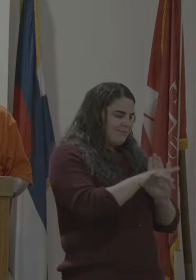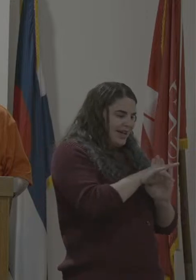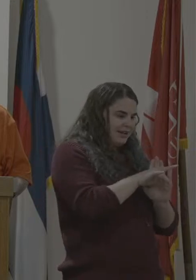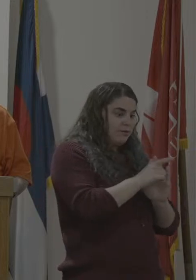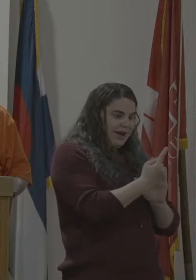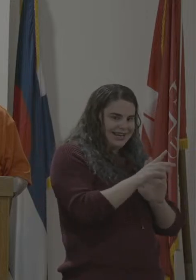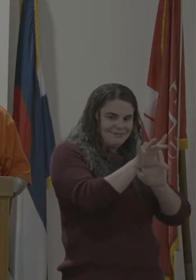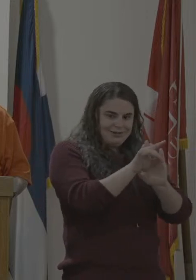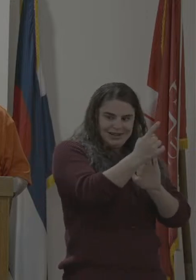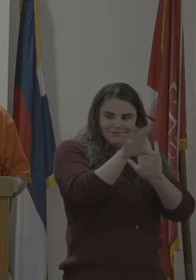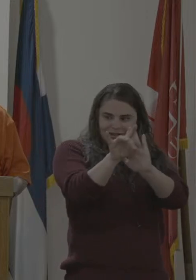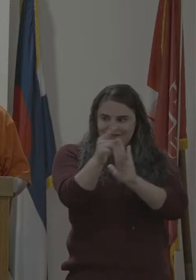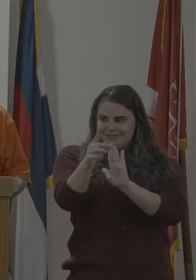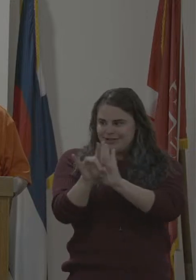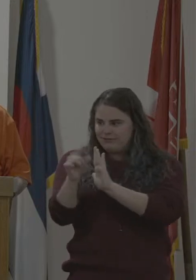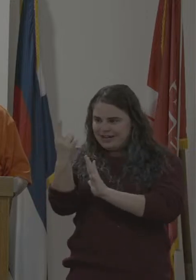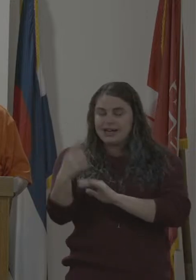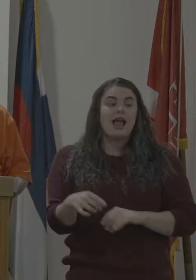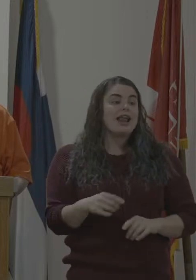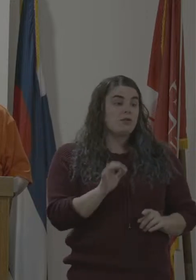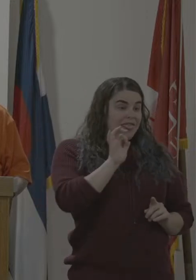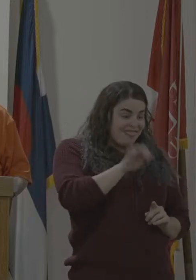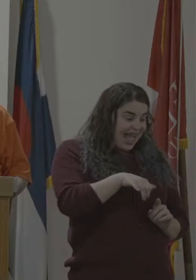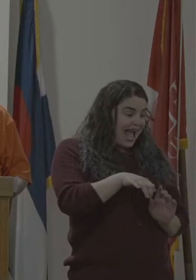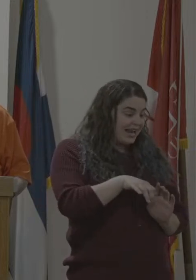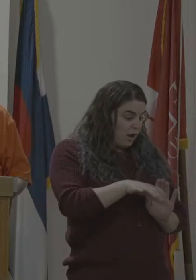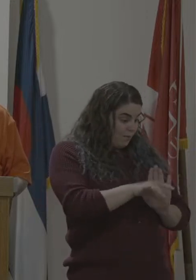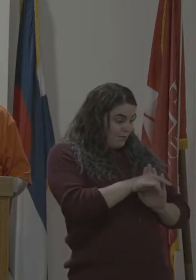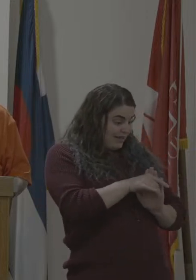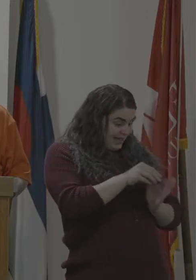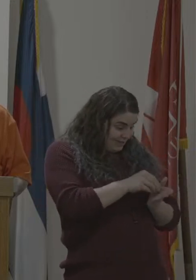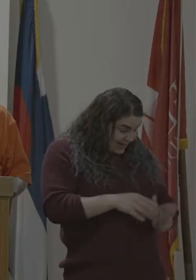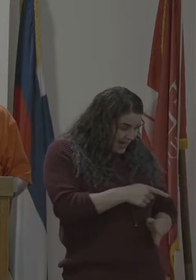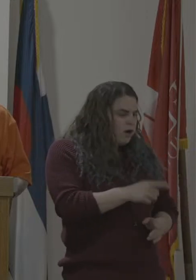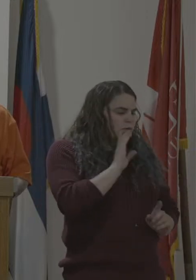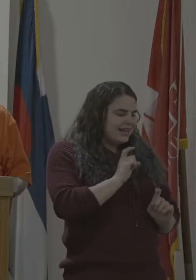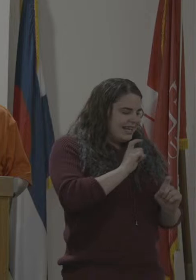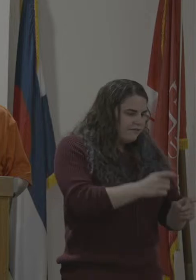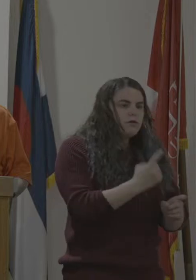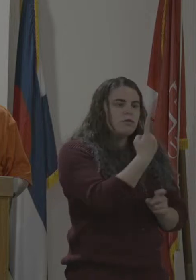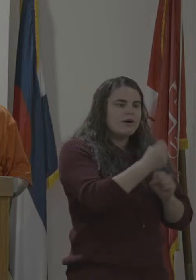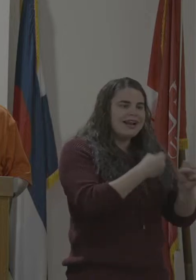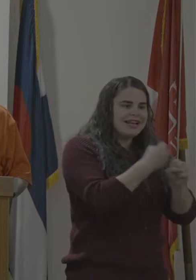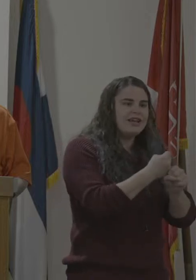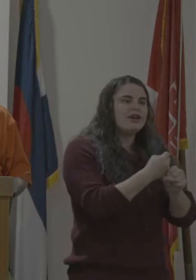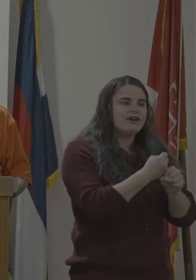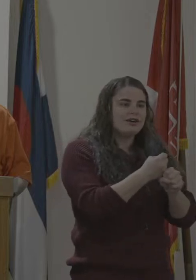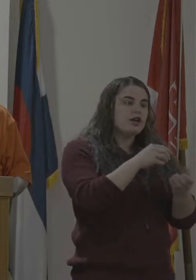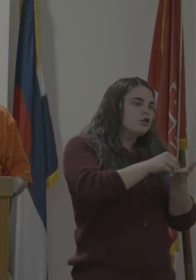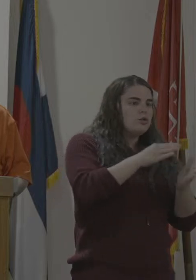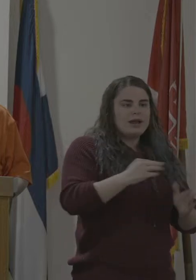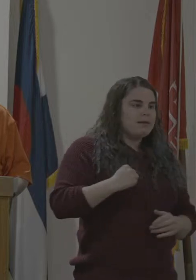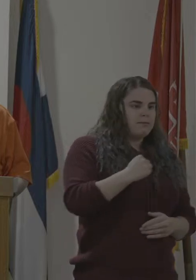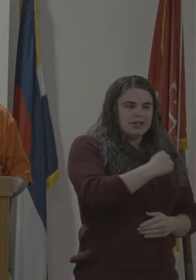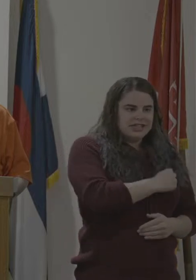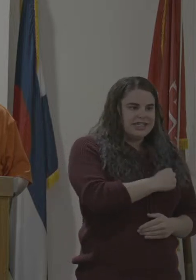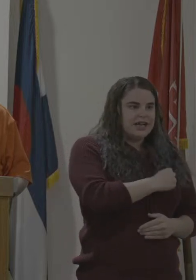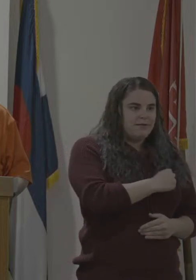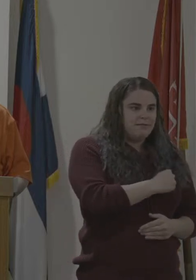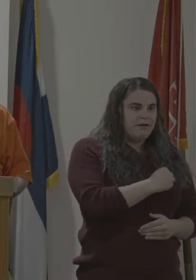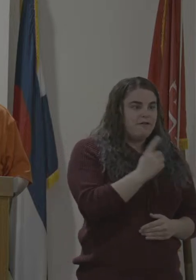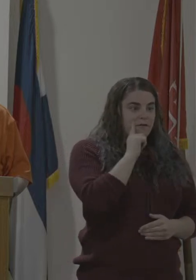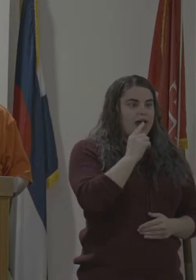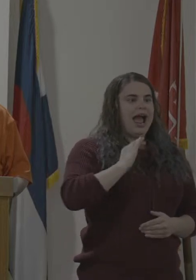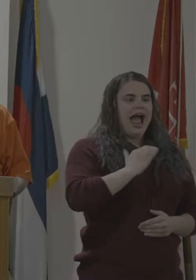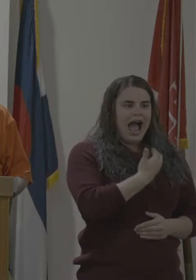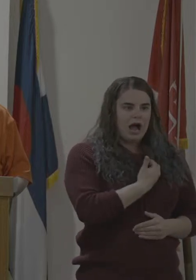going to give that student a one-year student membership in the association, which